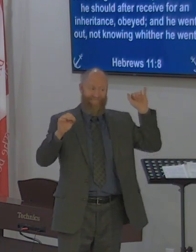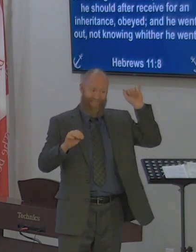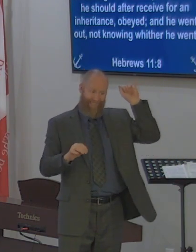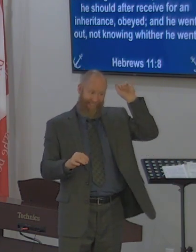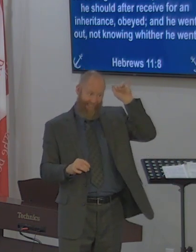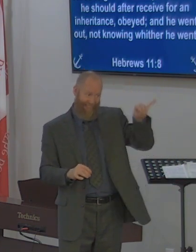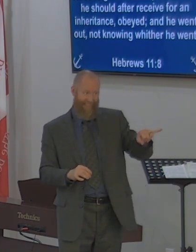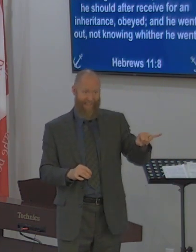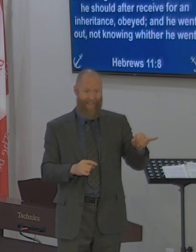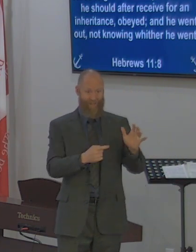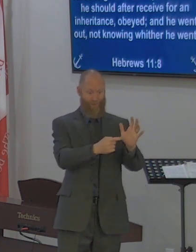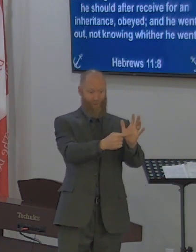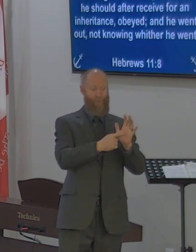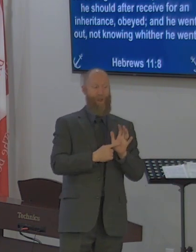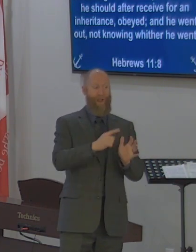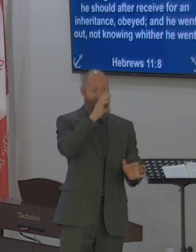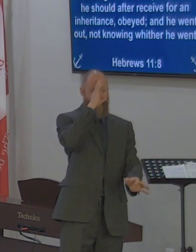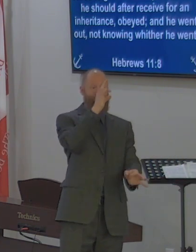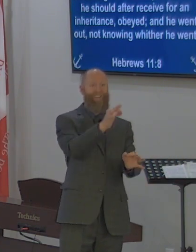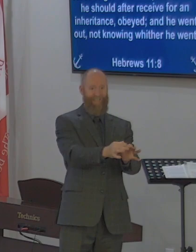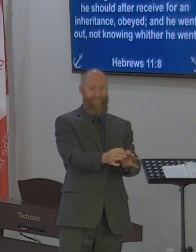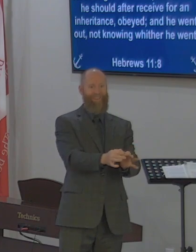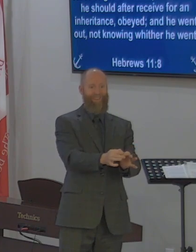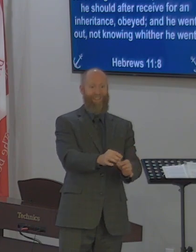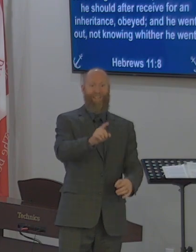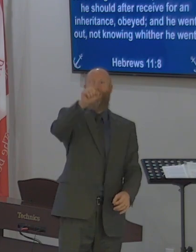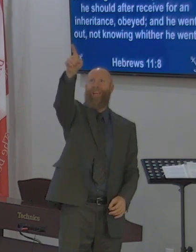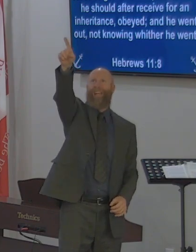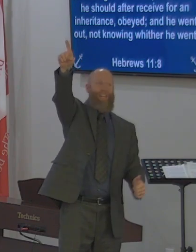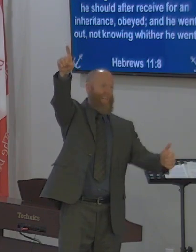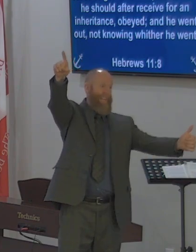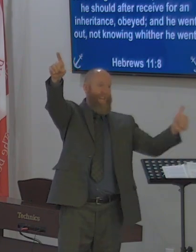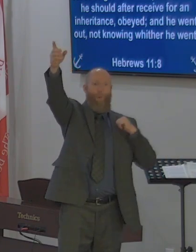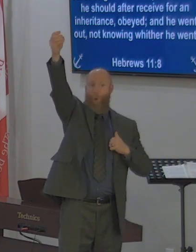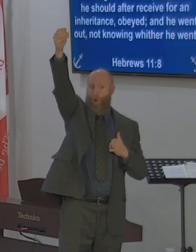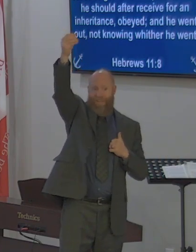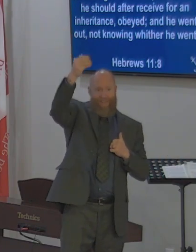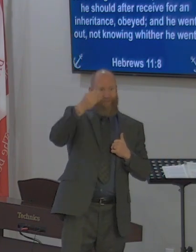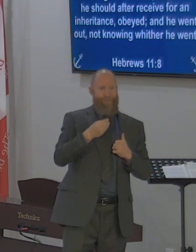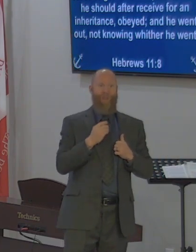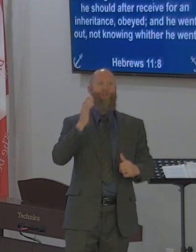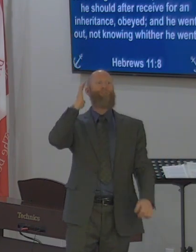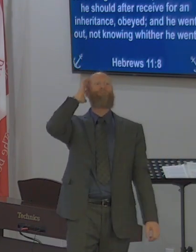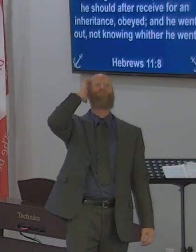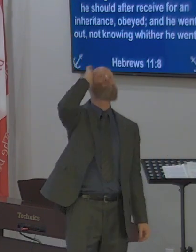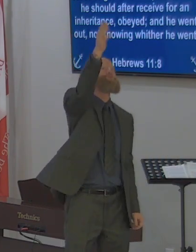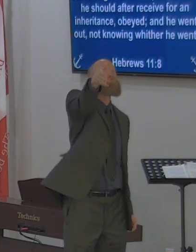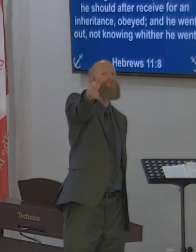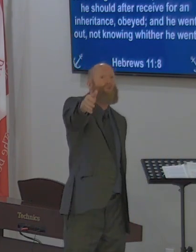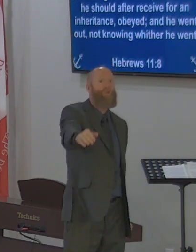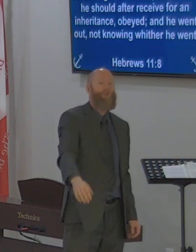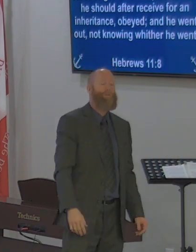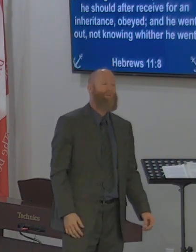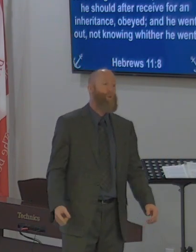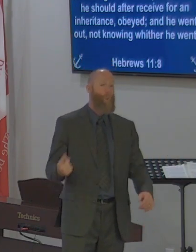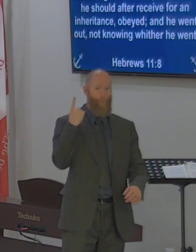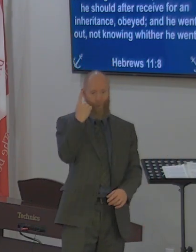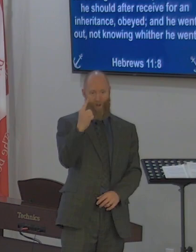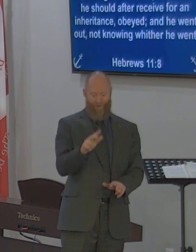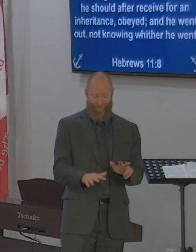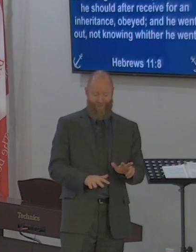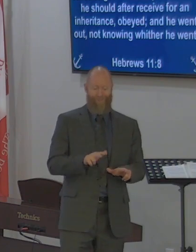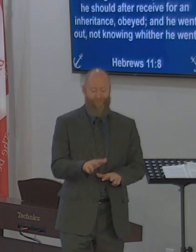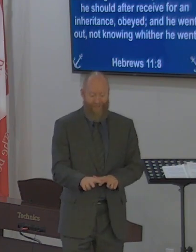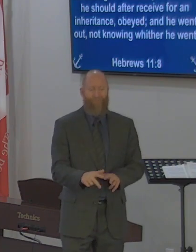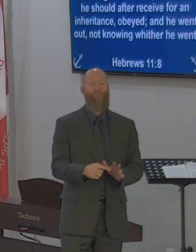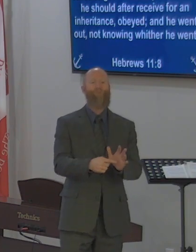That's not how God works a lot of the time. Sadly, that's not how God works. God says, hey, now,